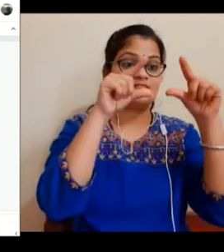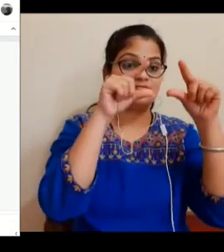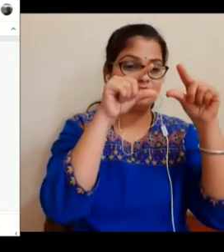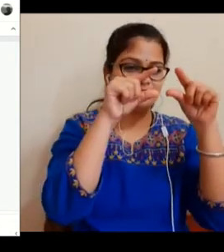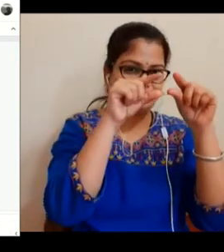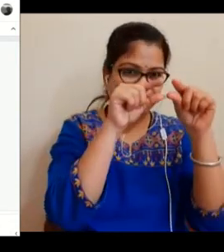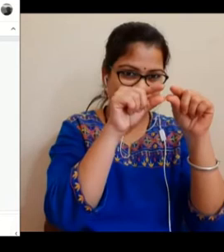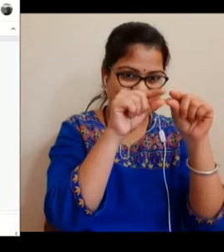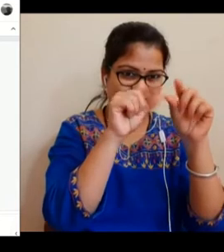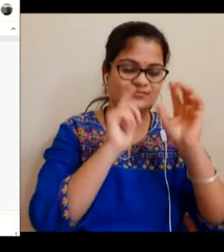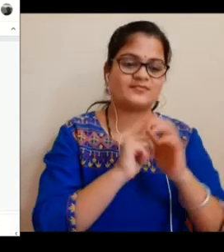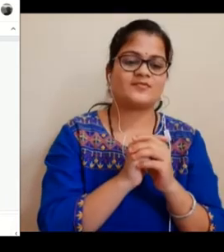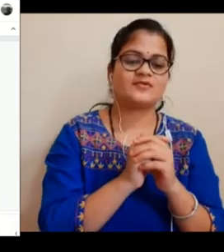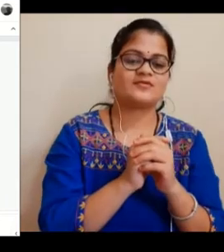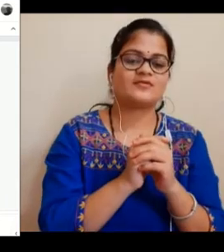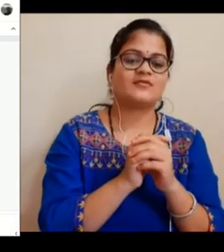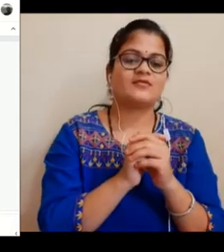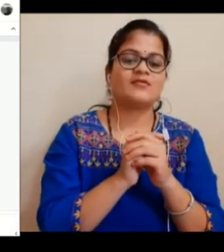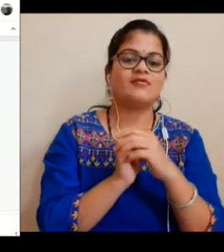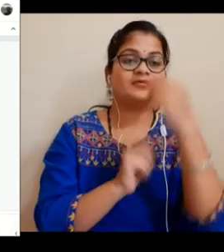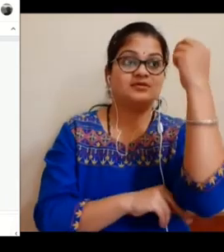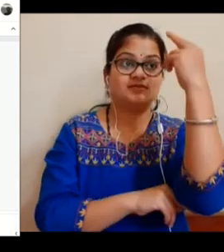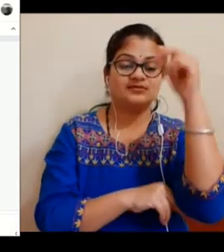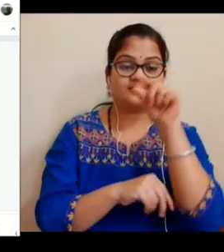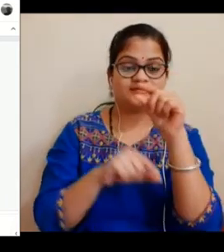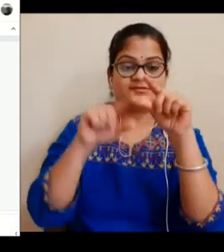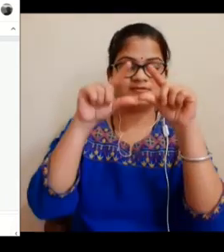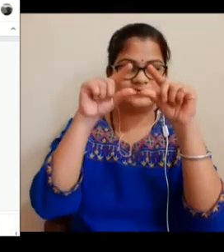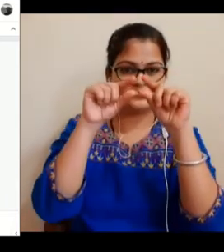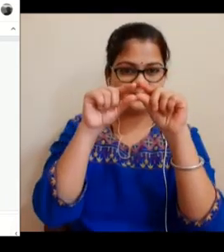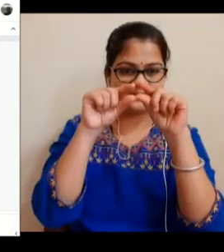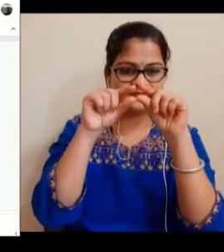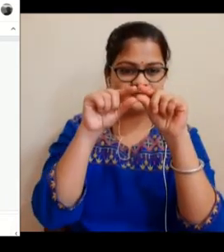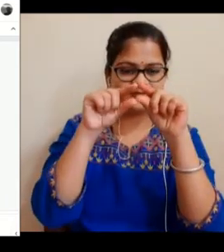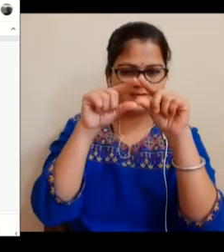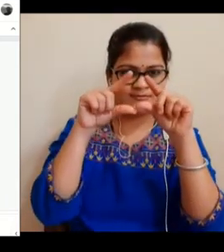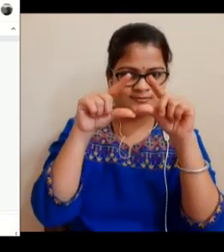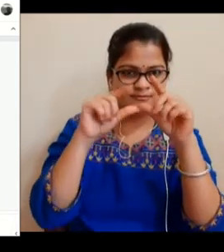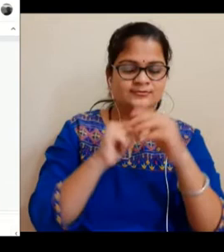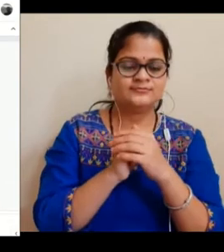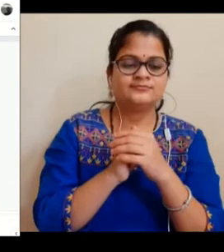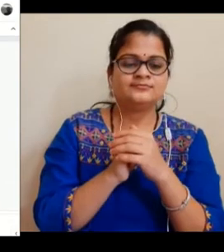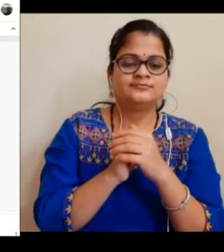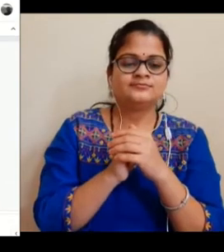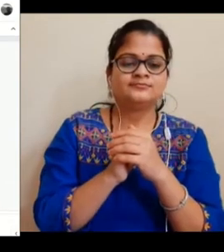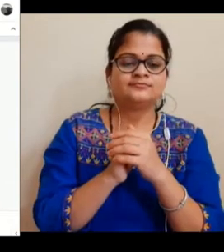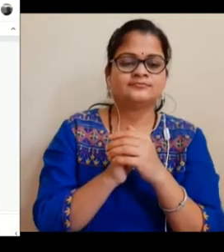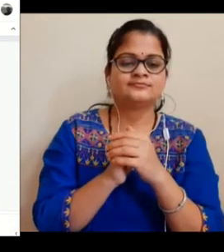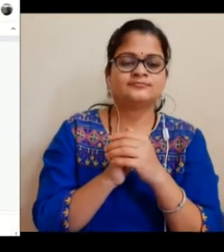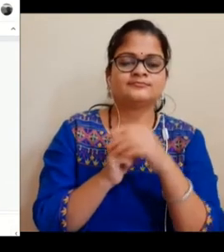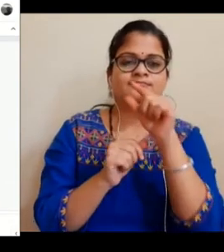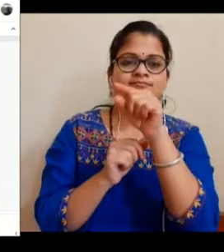This star will be smaller. This star will be bigger.